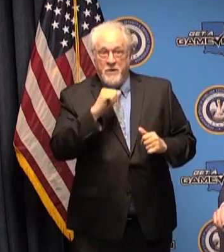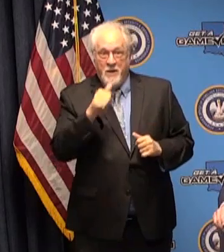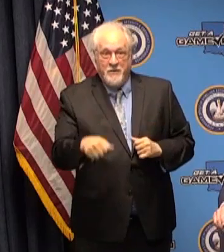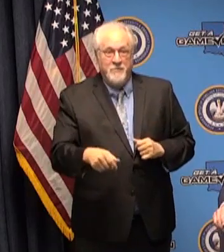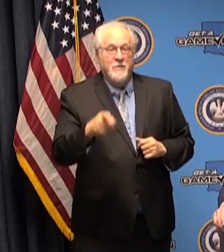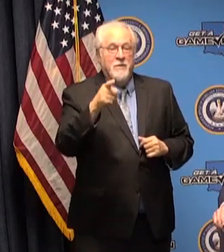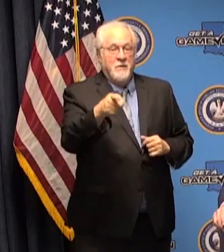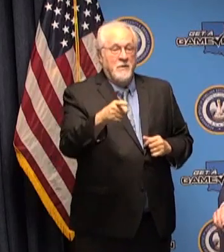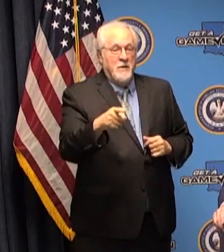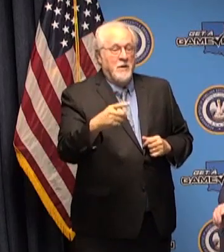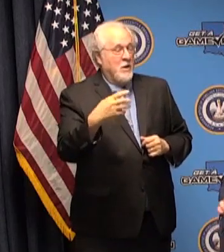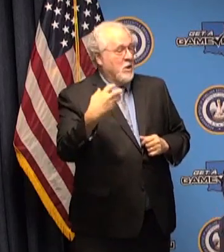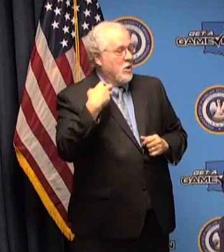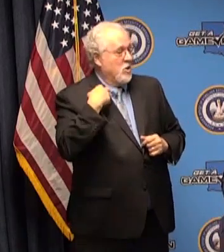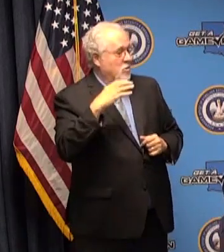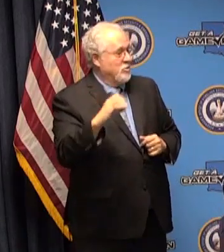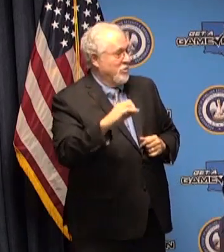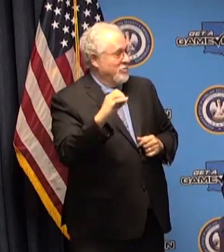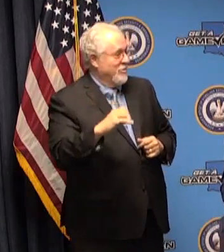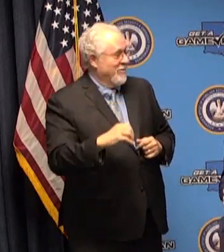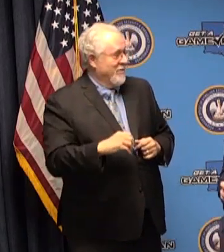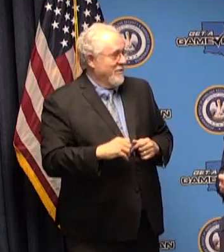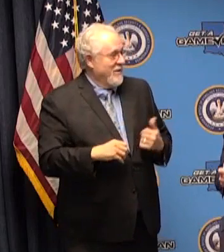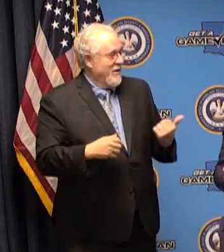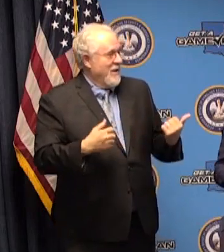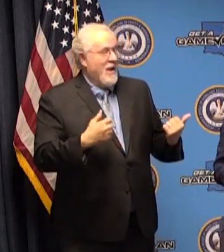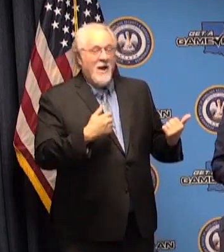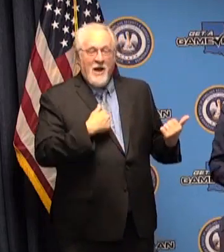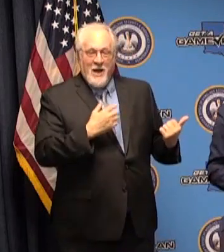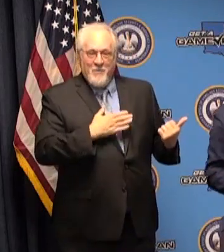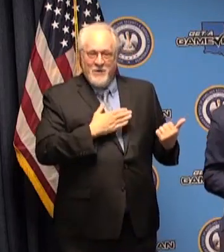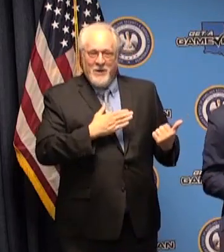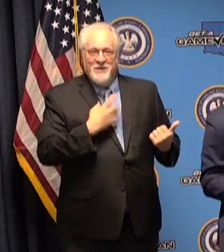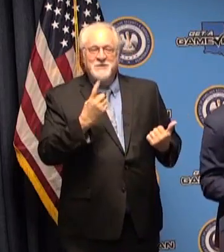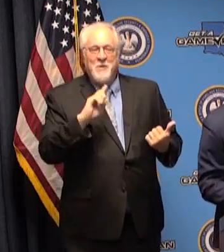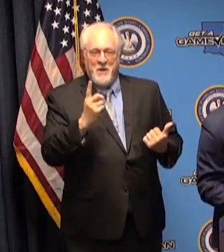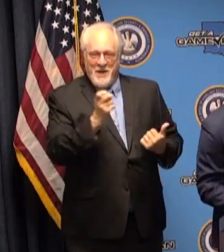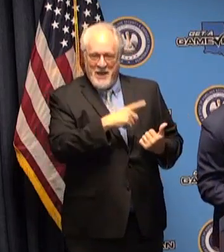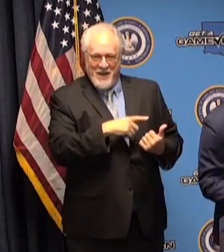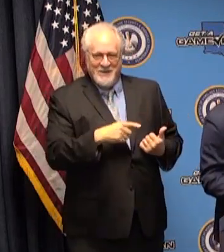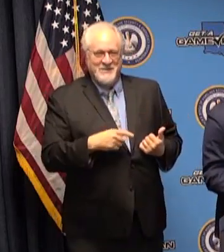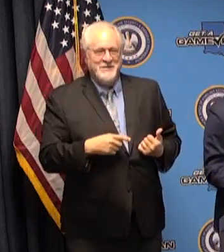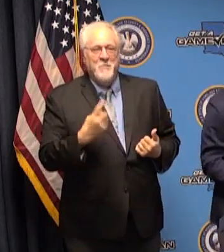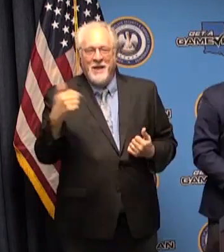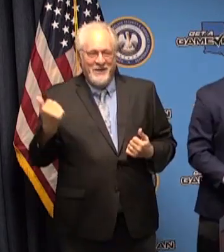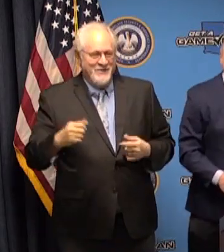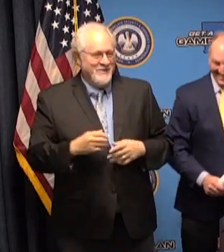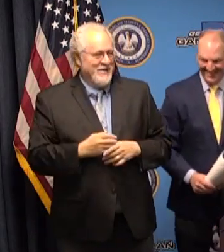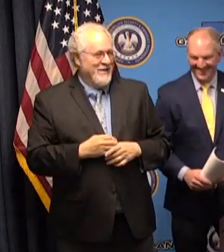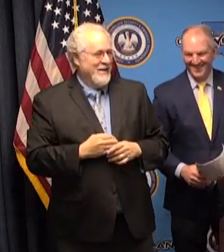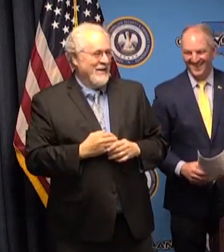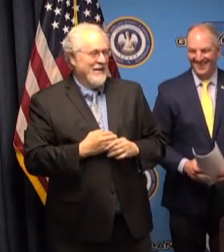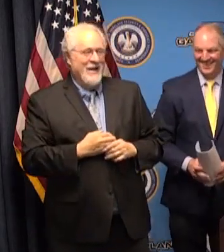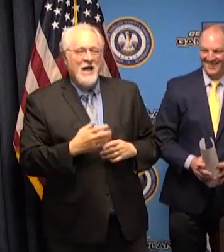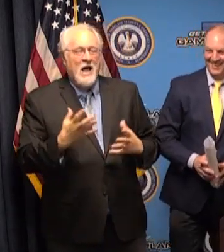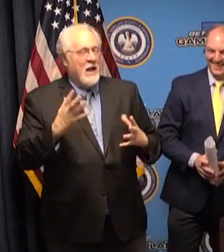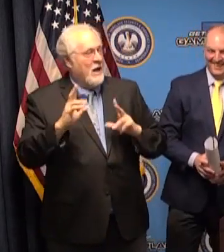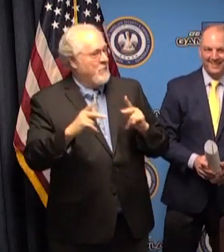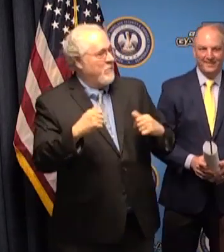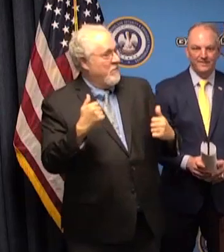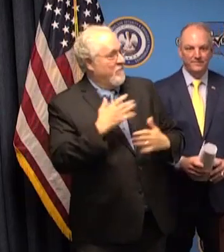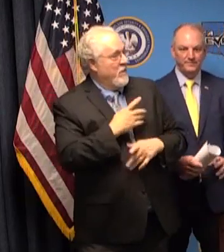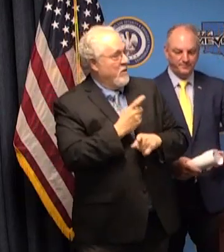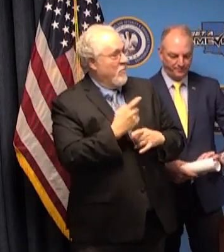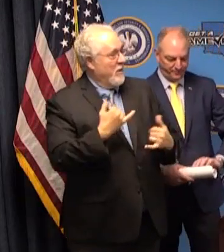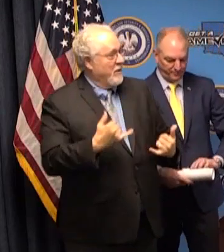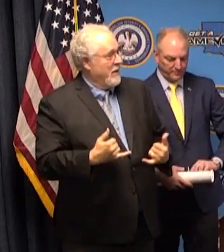not. I have a question for Coach Ogeron, if he doesn't mind. I'm glad somebody asked the question of somebody else. Lots of people are